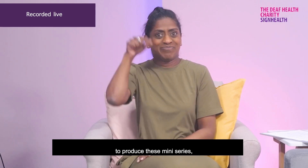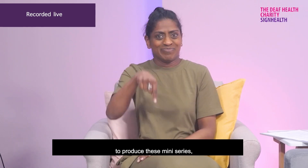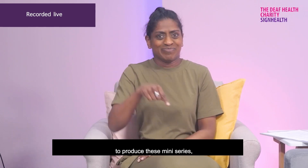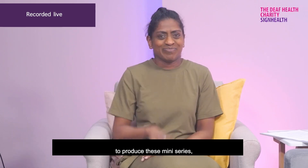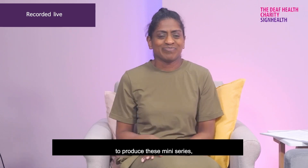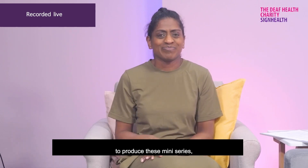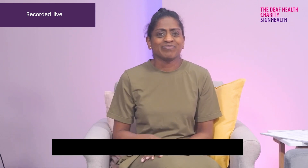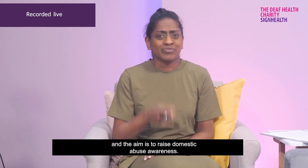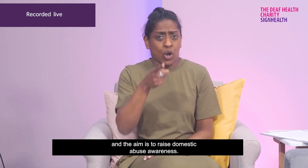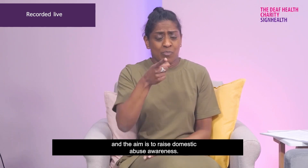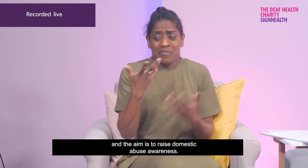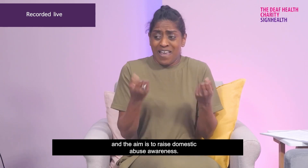raise domestic abuse awareness.